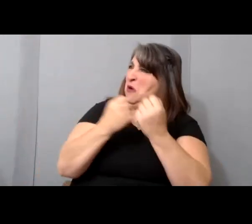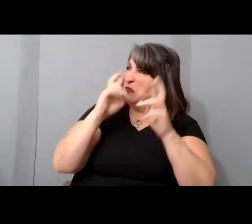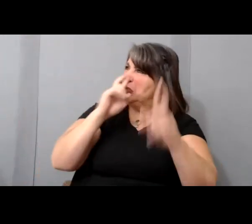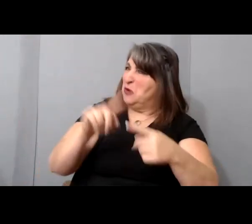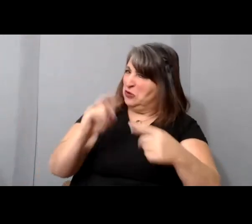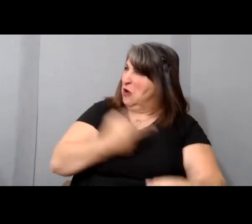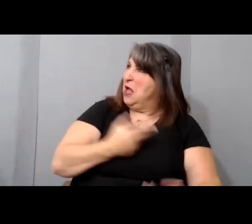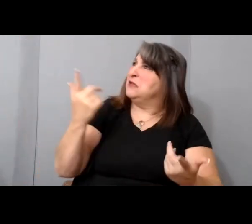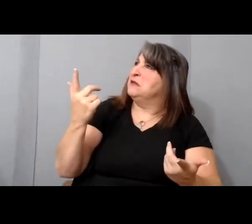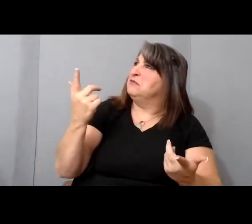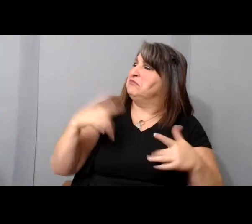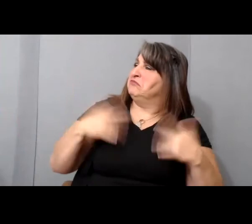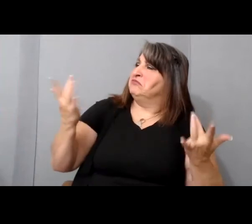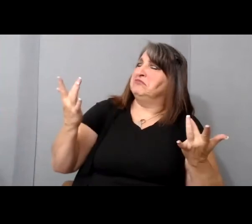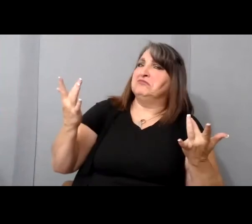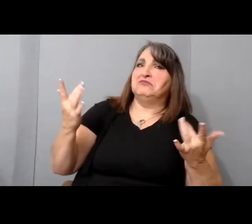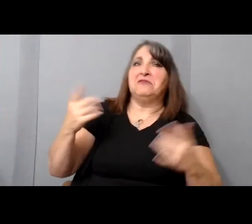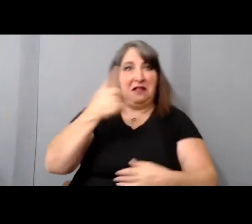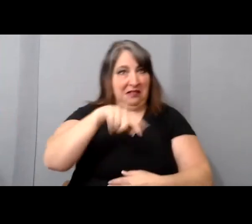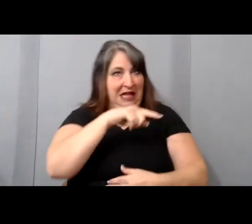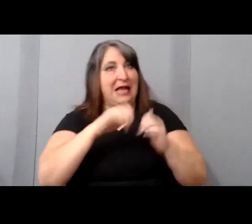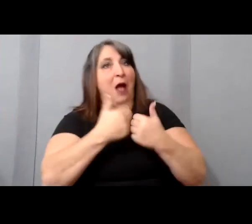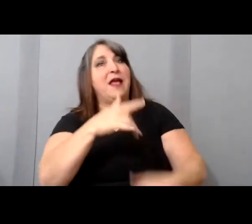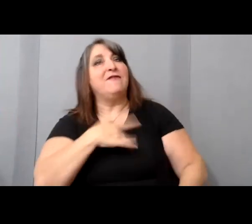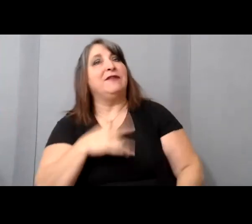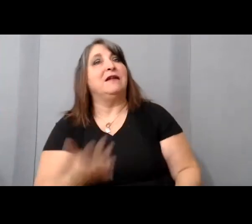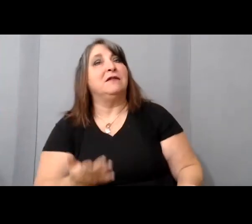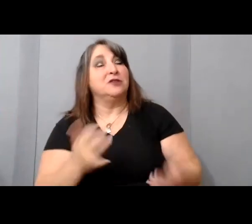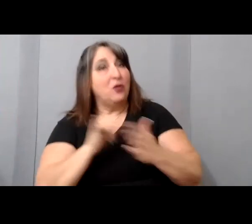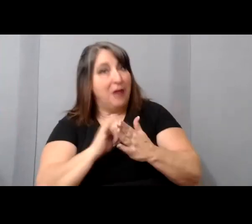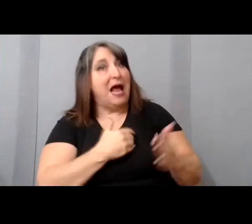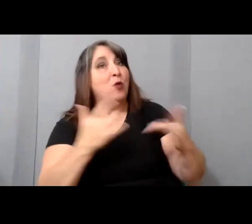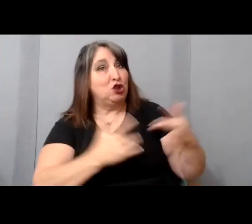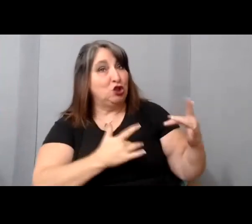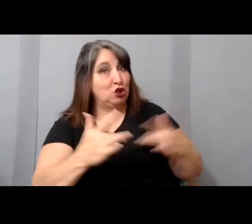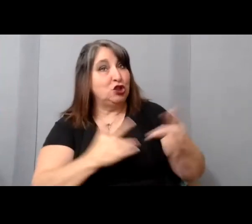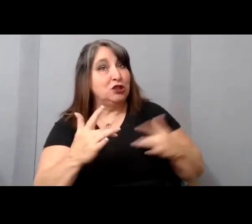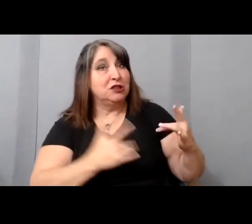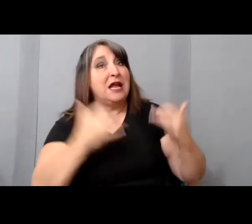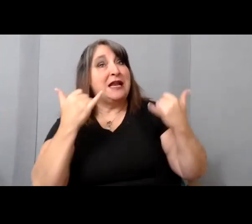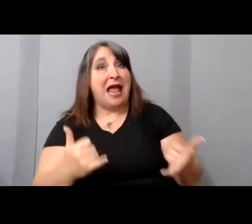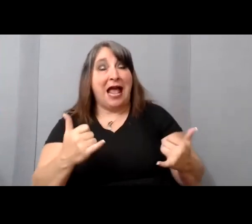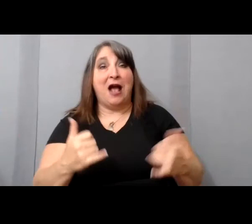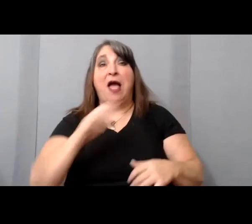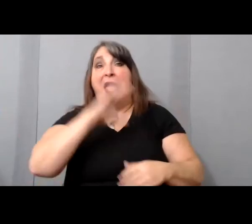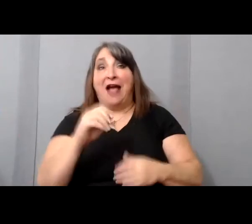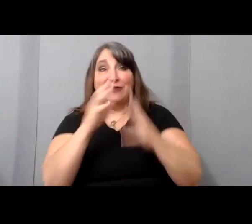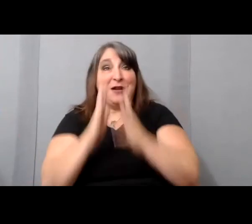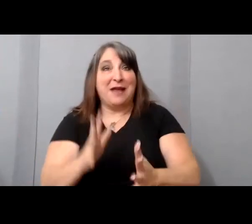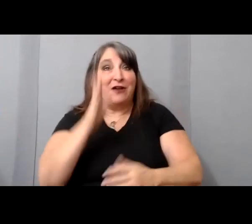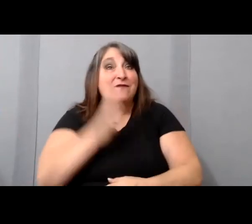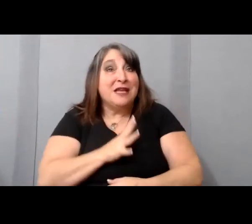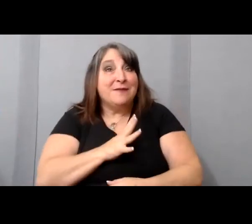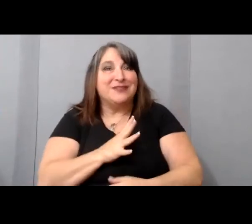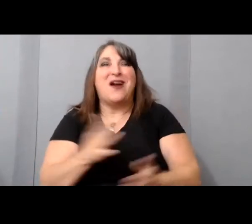to African-American males. And as a result, that's a concern. And now African-American females, the younger ones, also ask the same